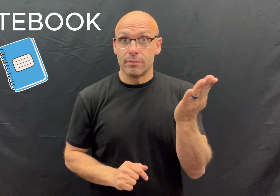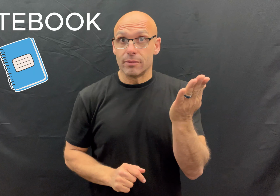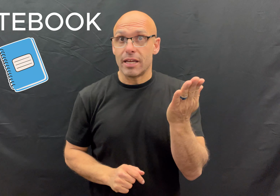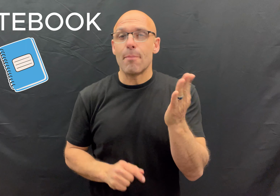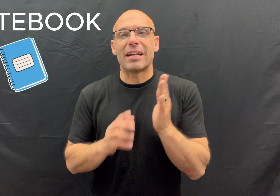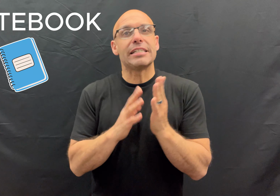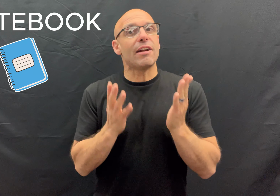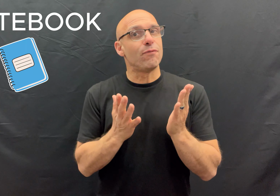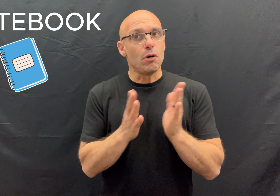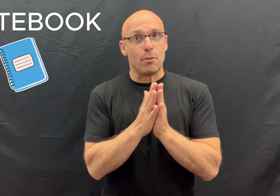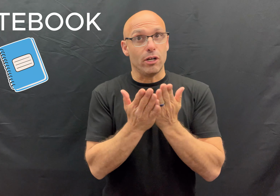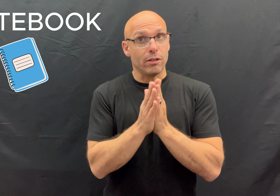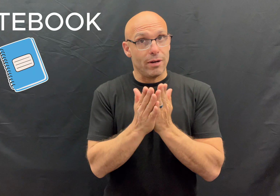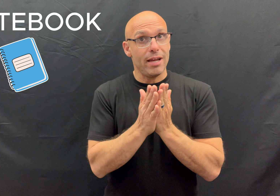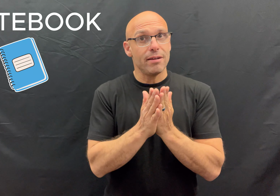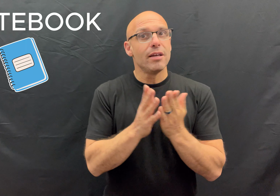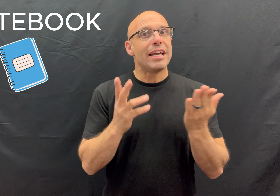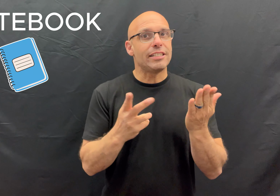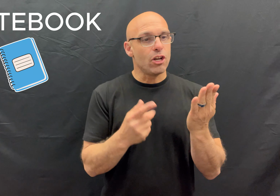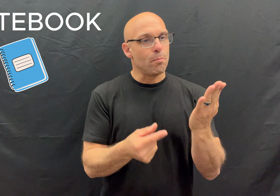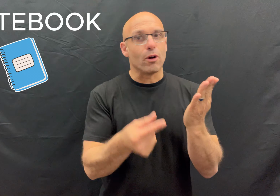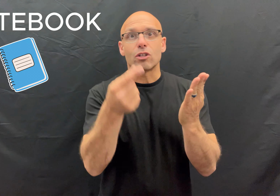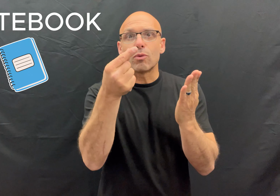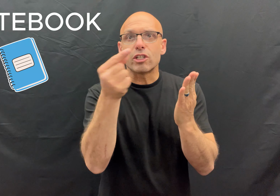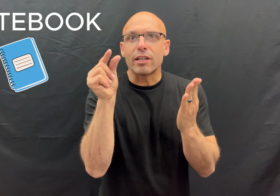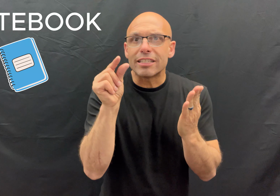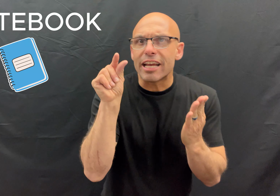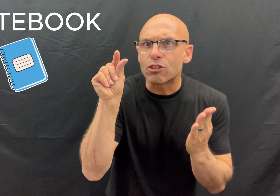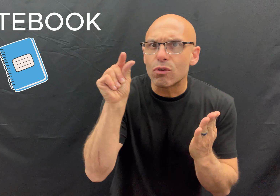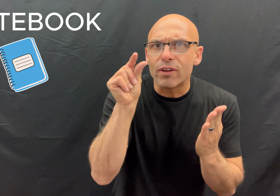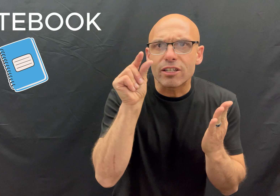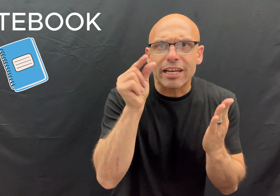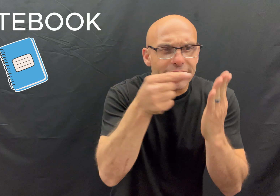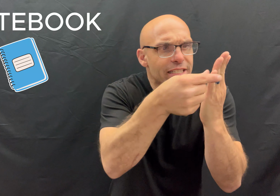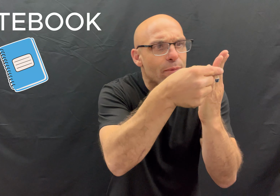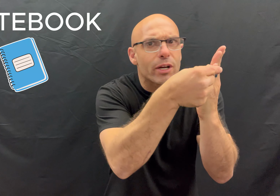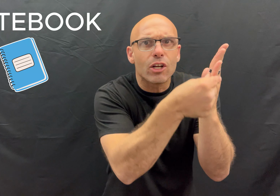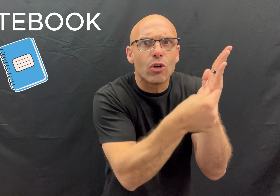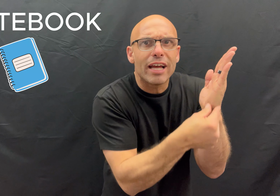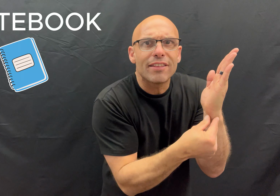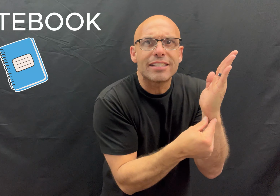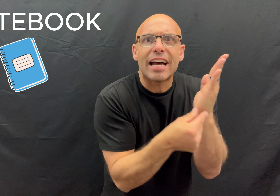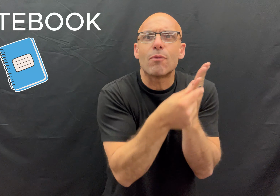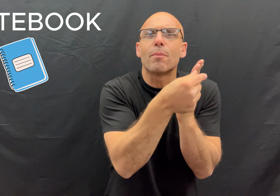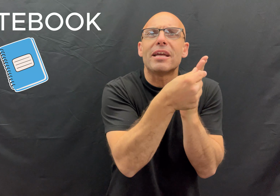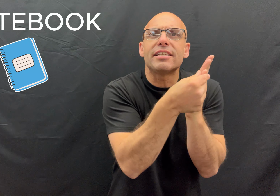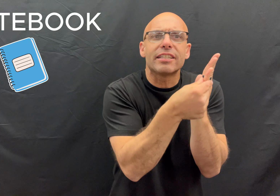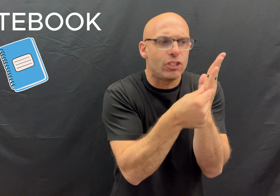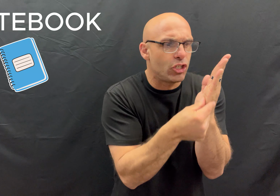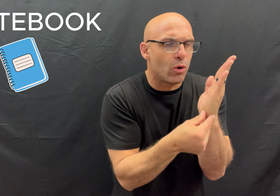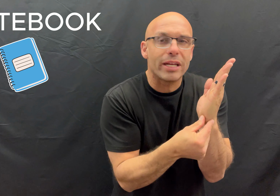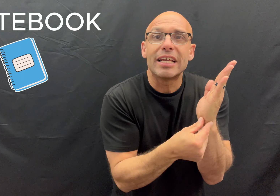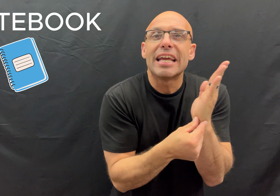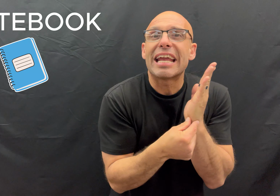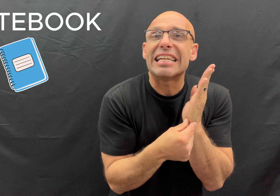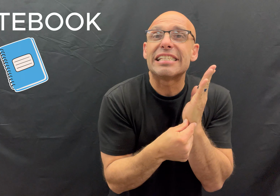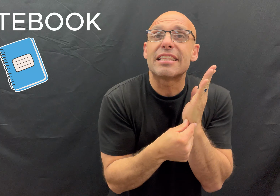okay? But it's not a full book, right? It's a notebook. So we're just gonna take two fingers like this and we're gonna go down the side. We're basically showing it's